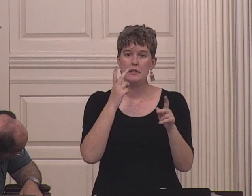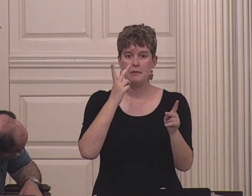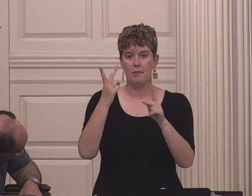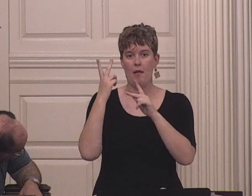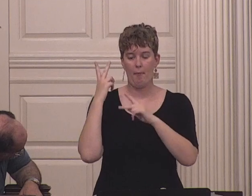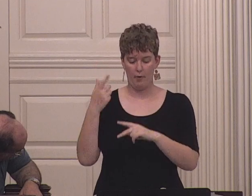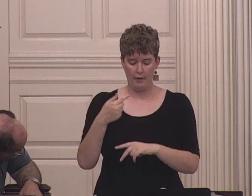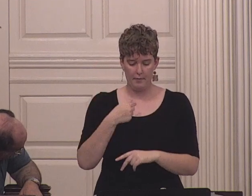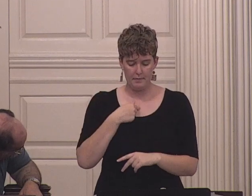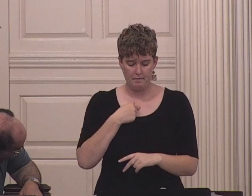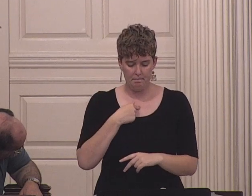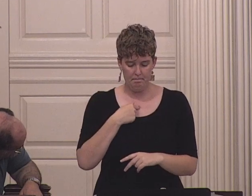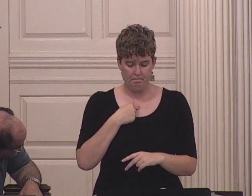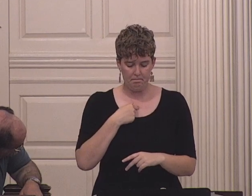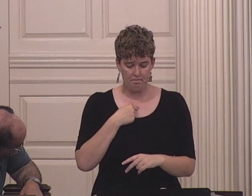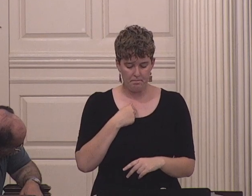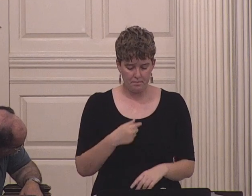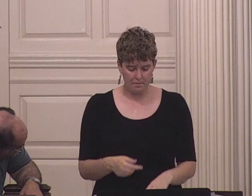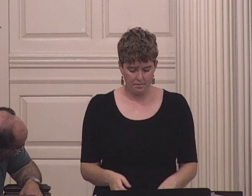me."